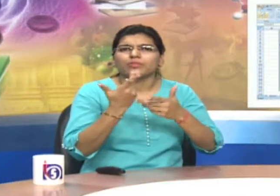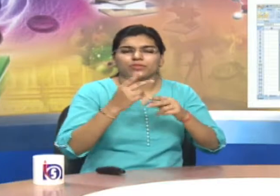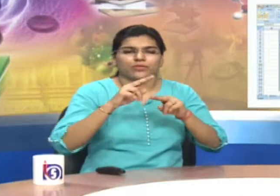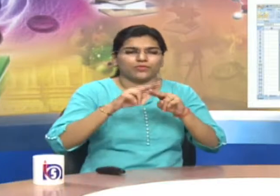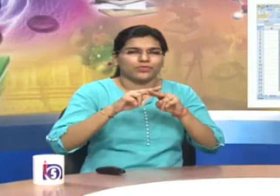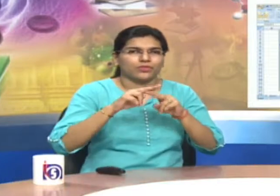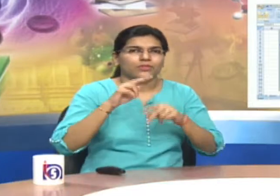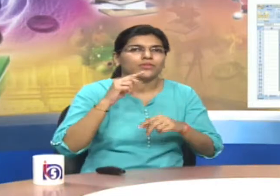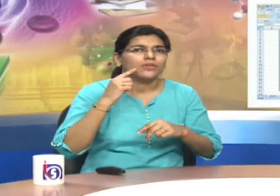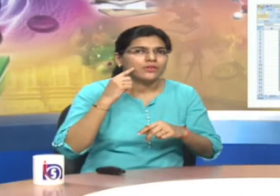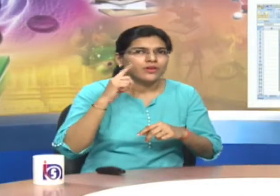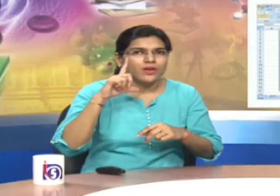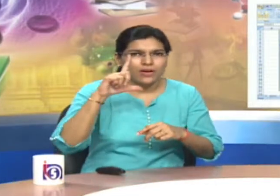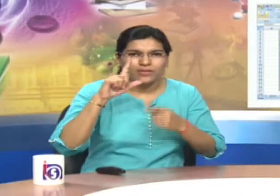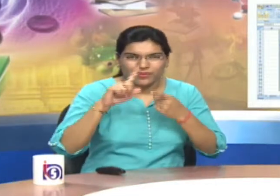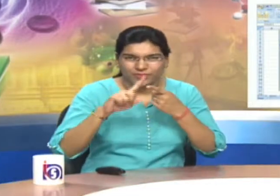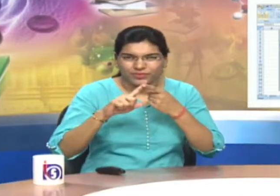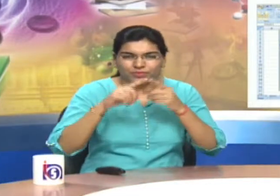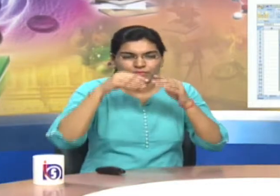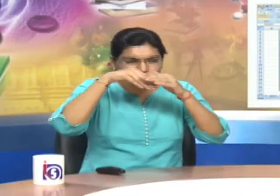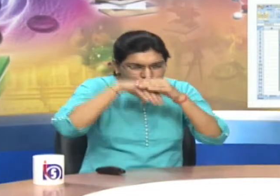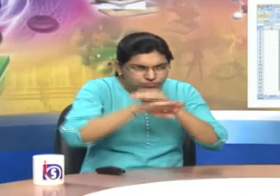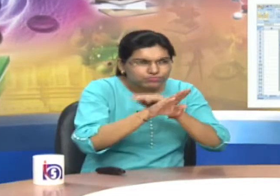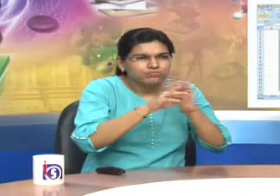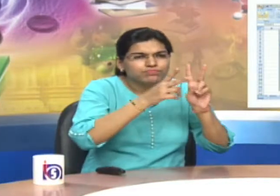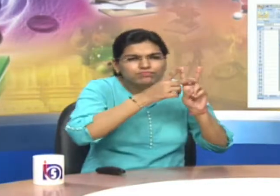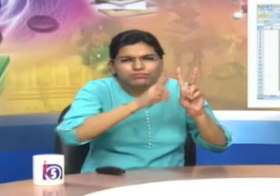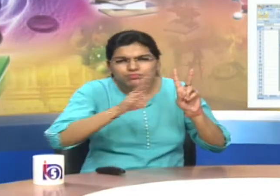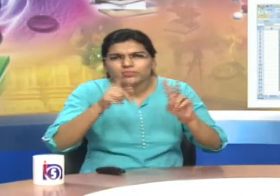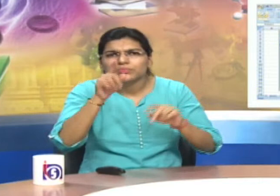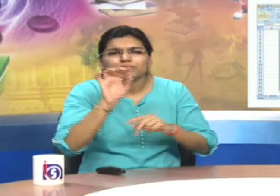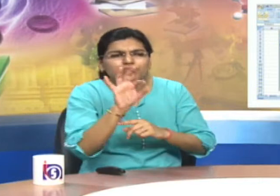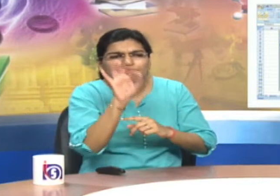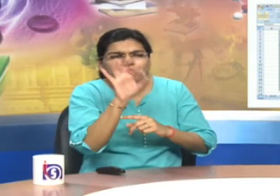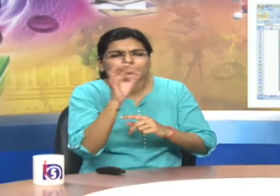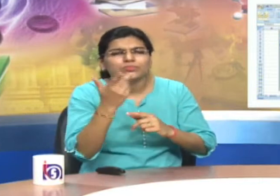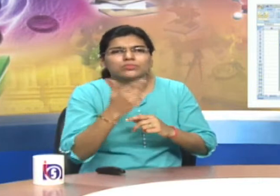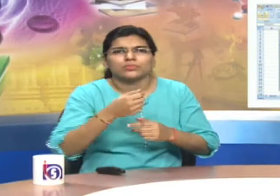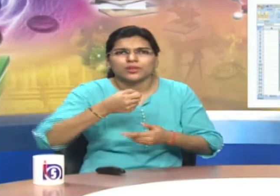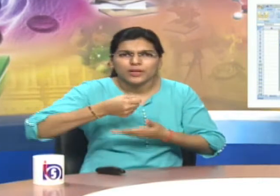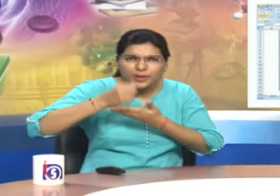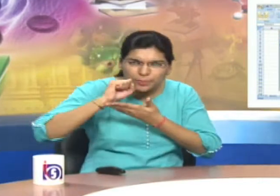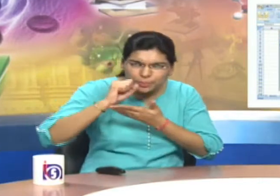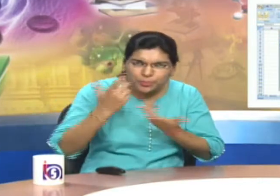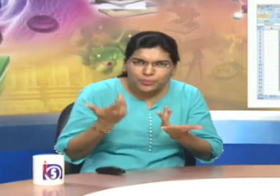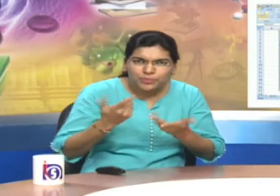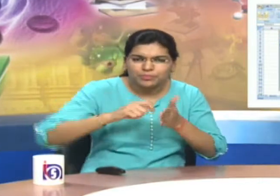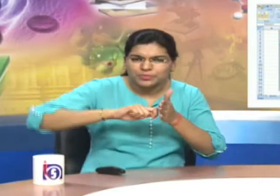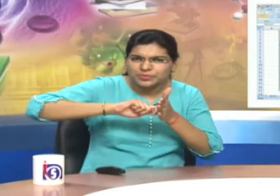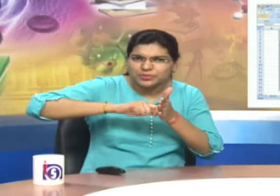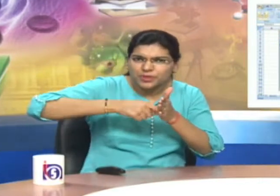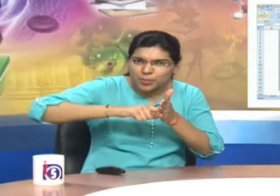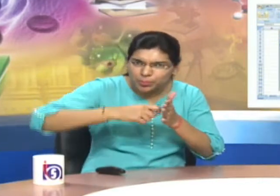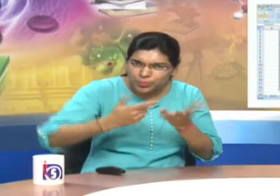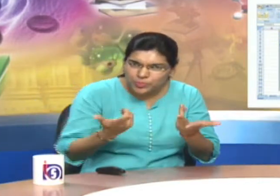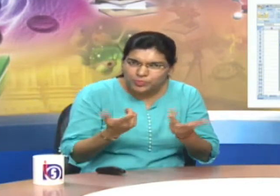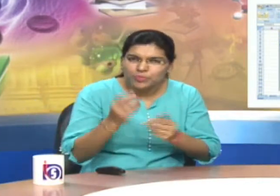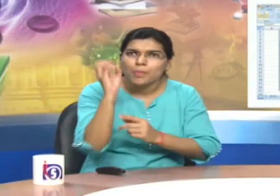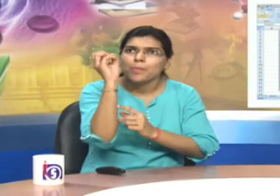In file, in computer we have many files. You can choose your file and like